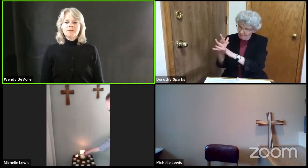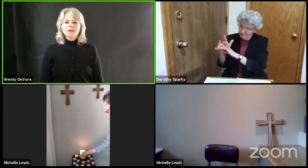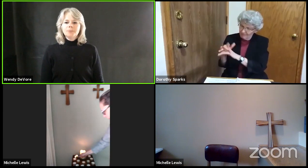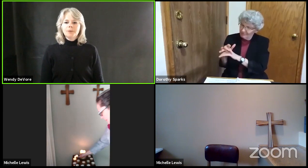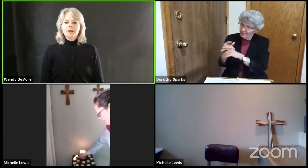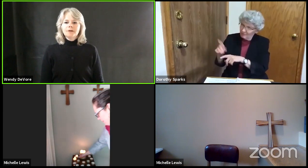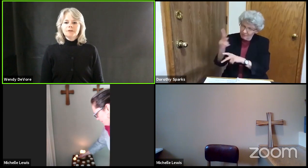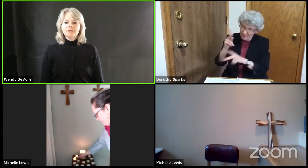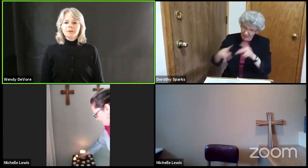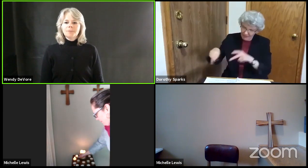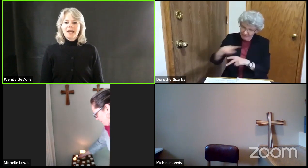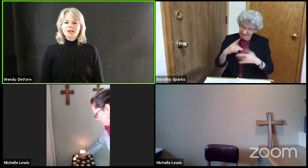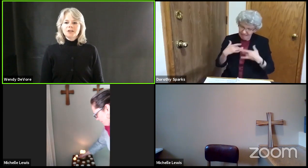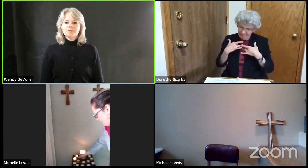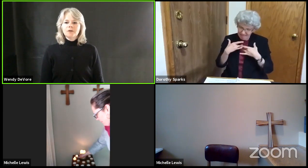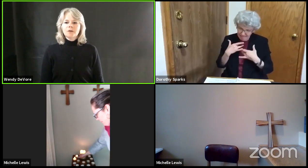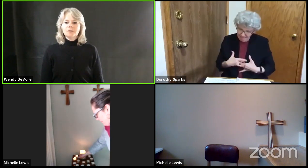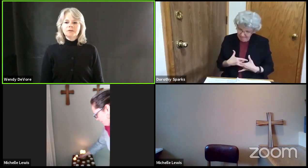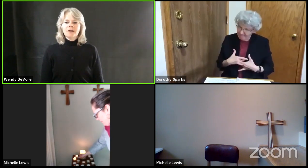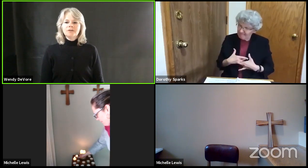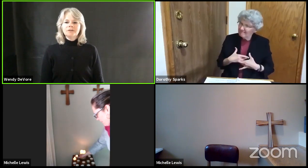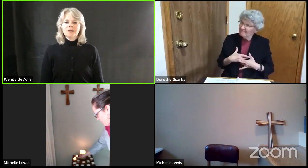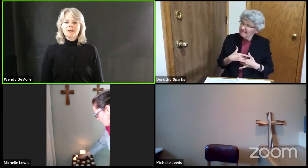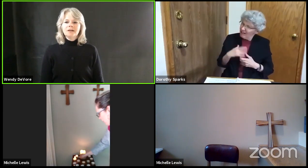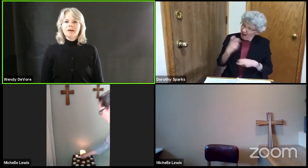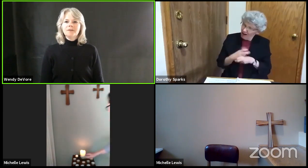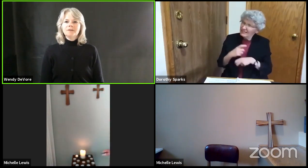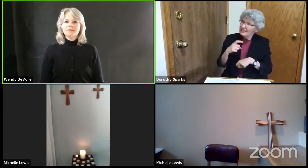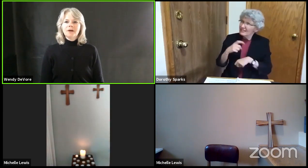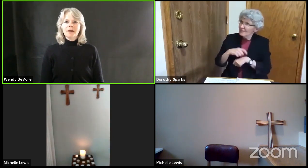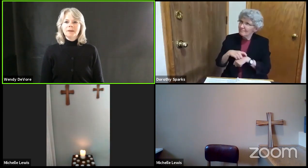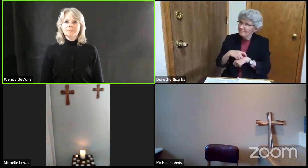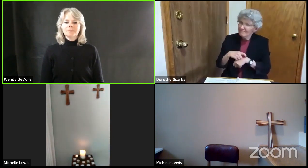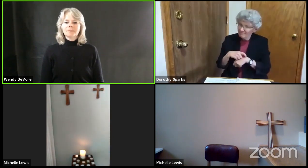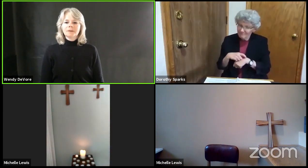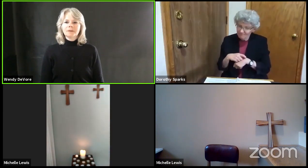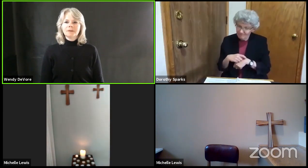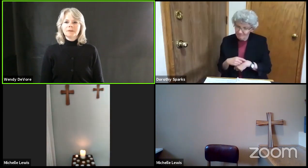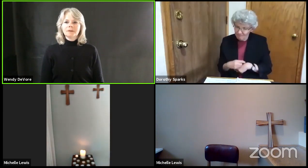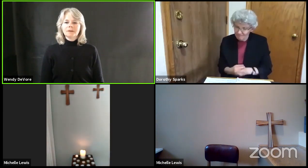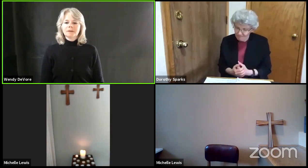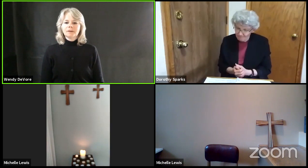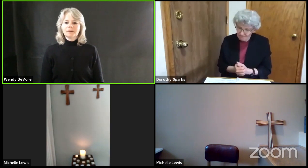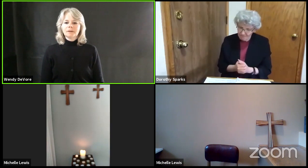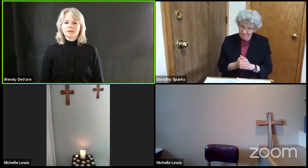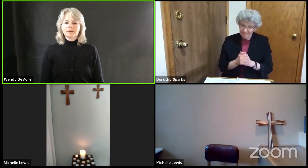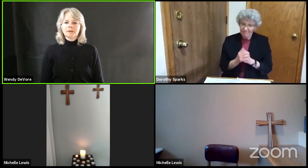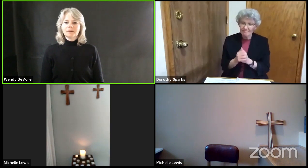We lift up prayers of compassion for those devastated at this time.